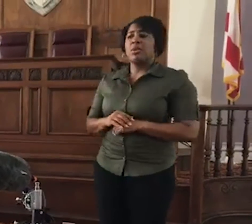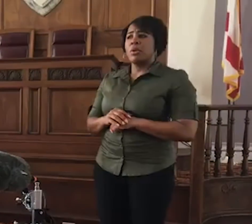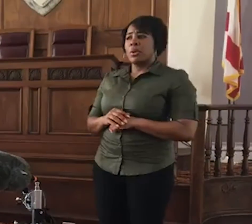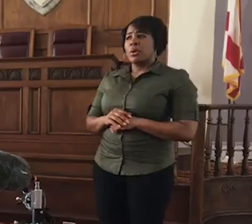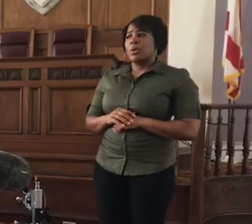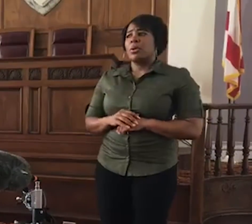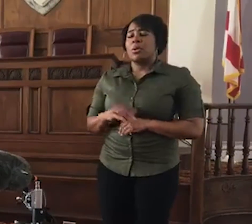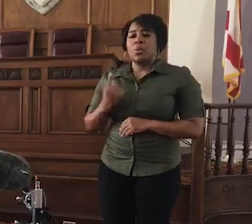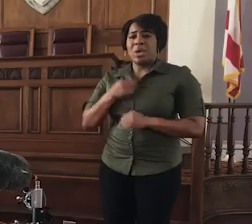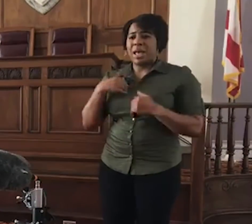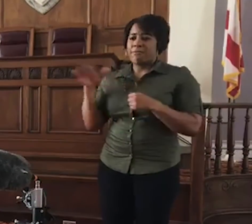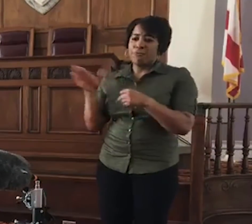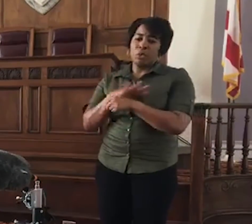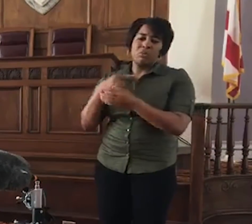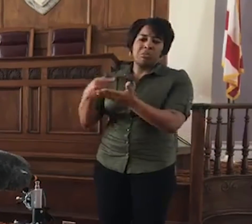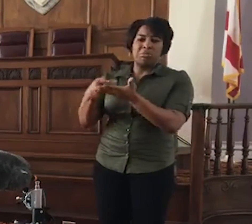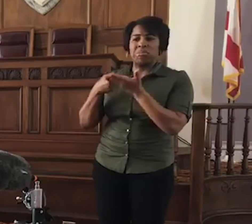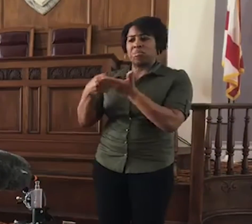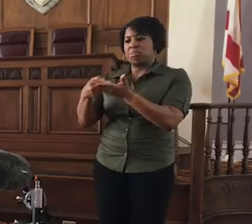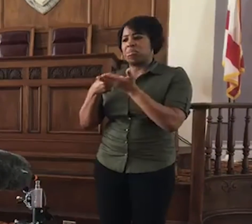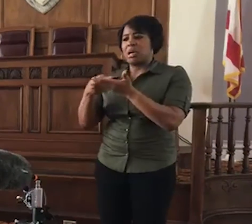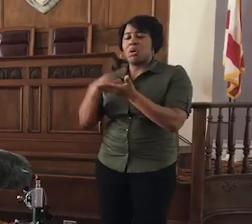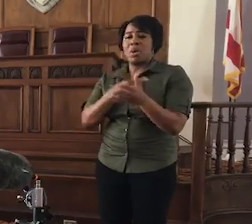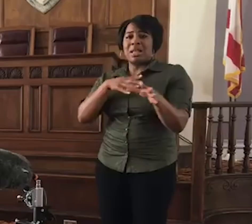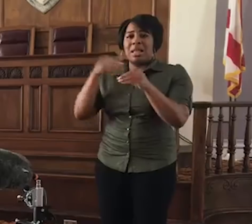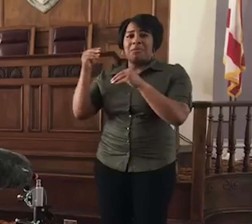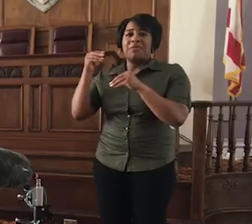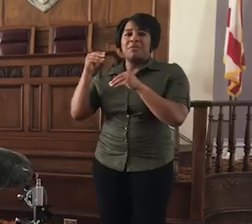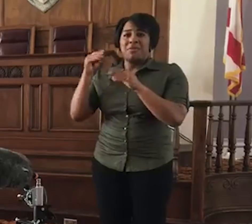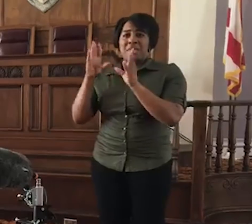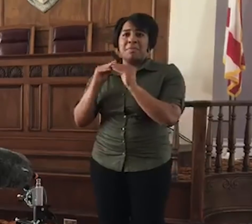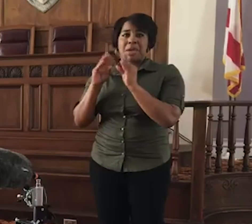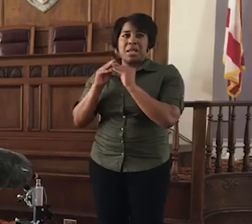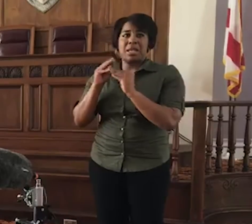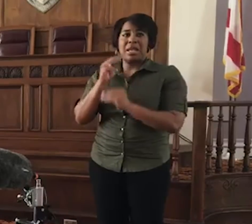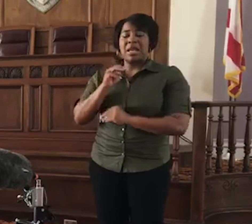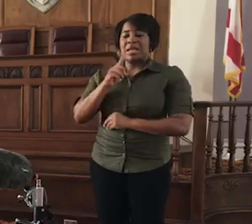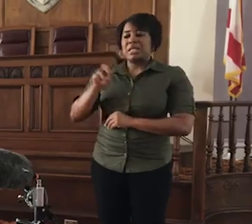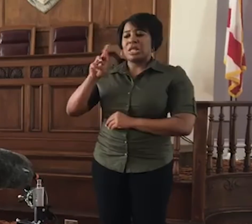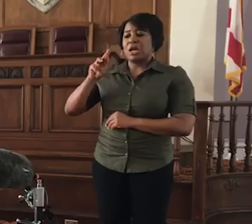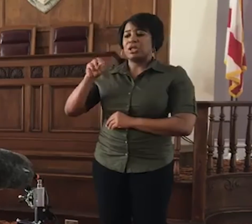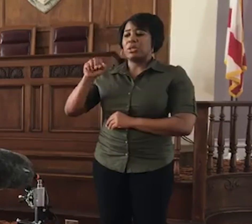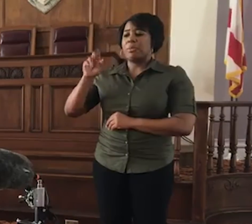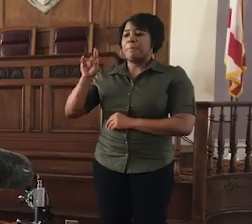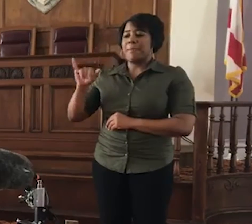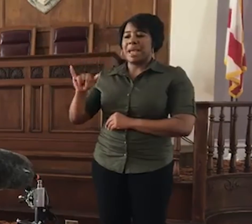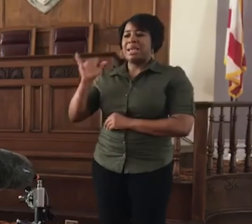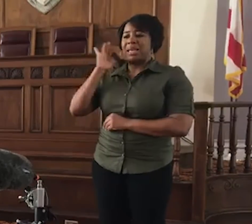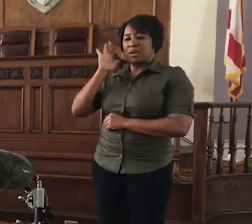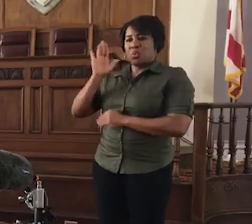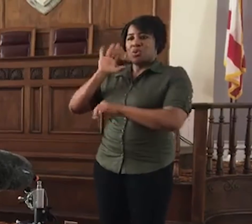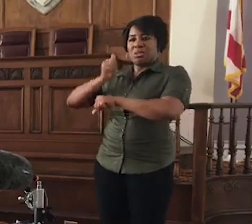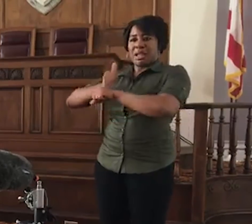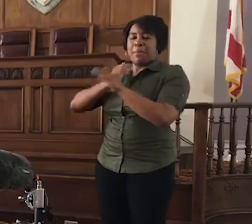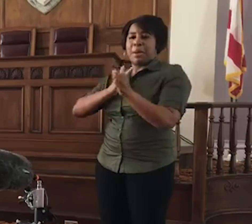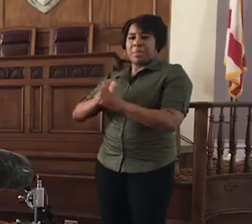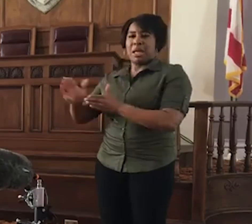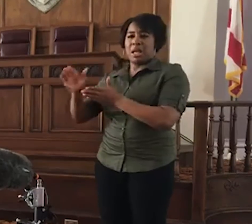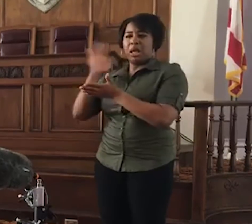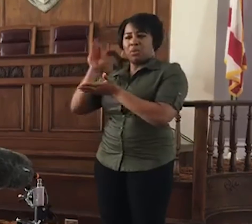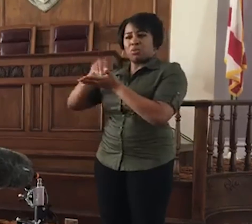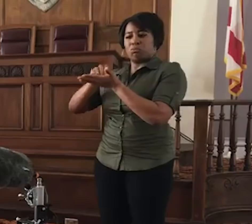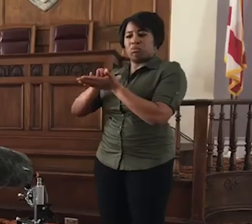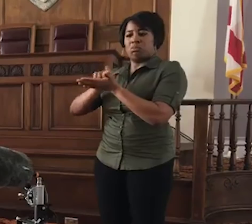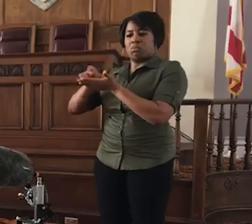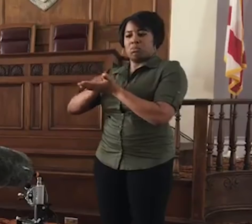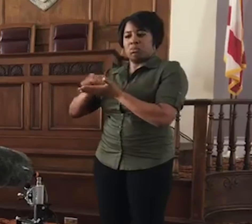those full discussions with instructions for Dr. Mackey to put a plan in writing that combines some of all of